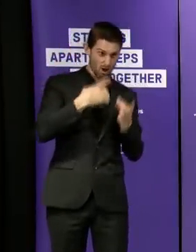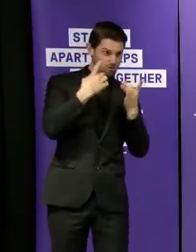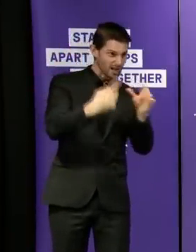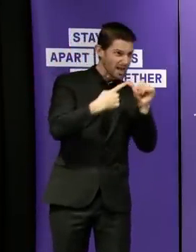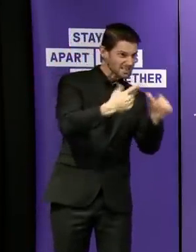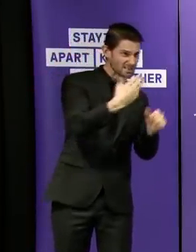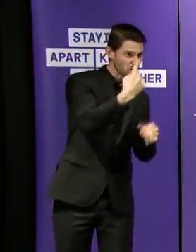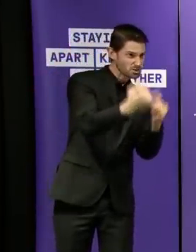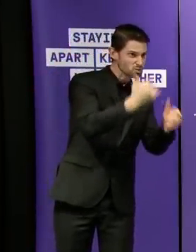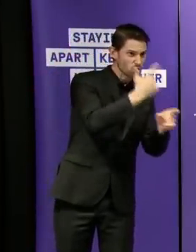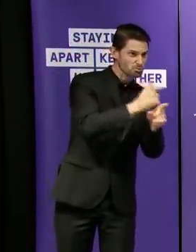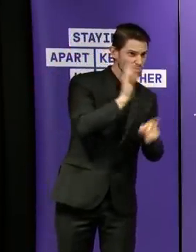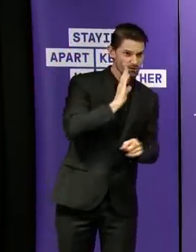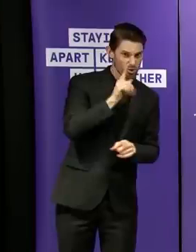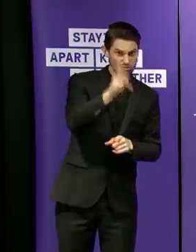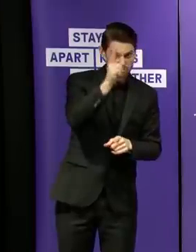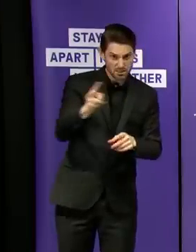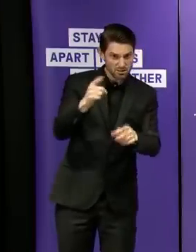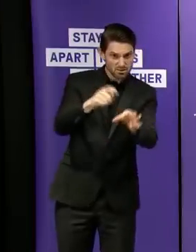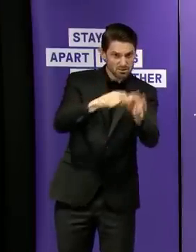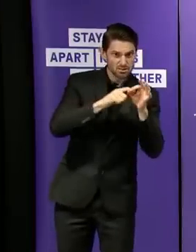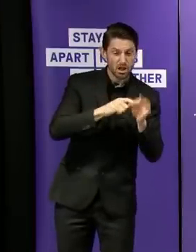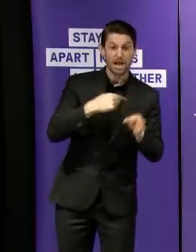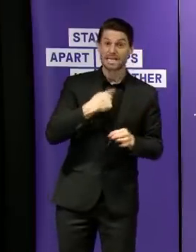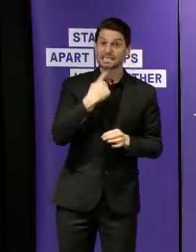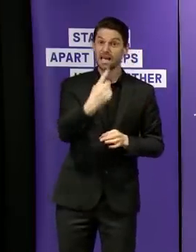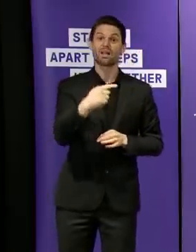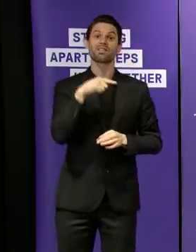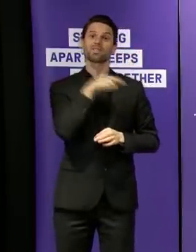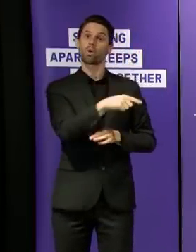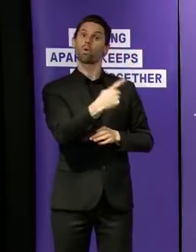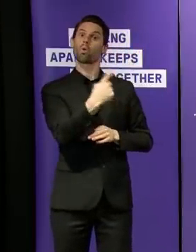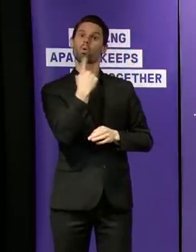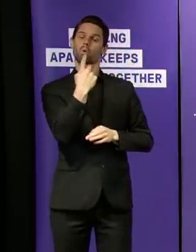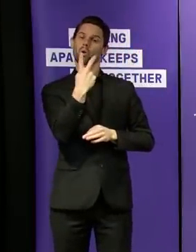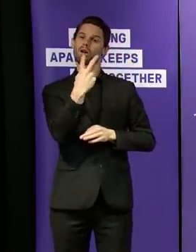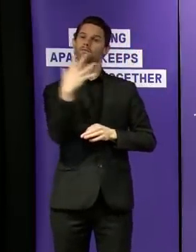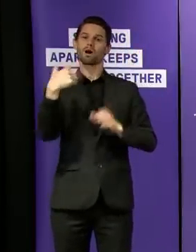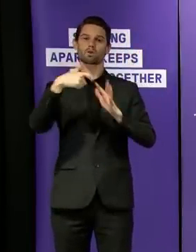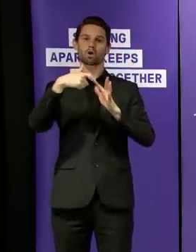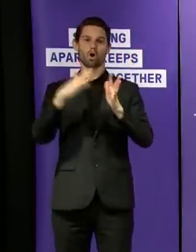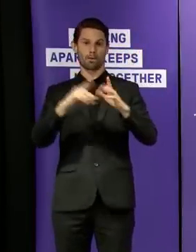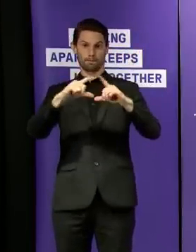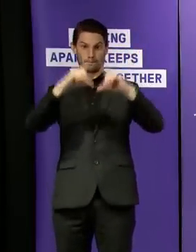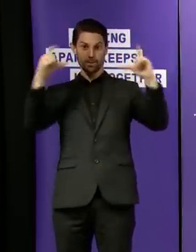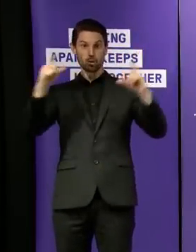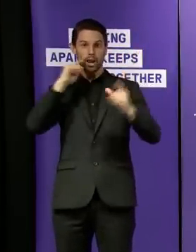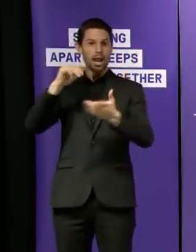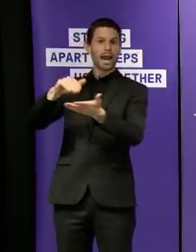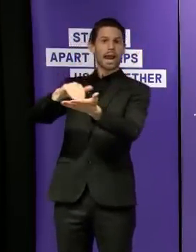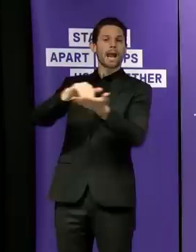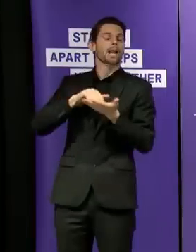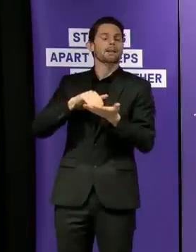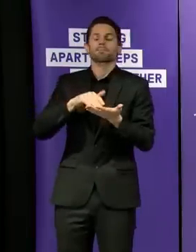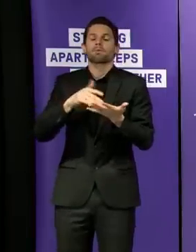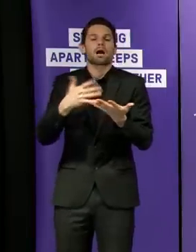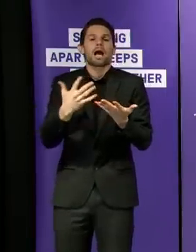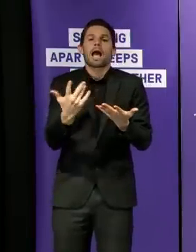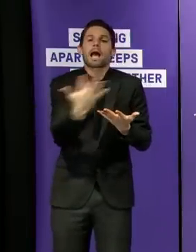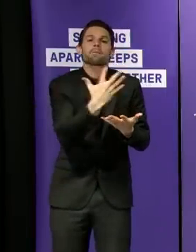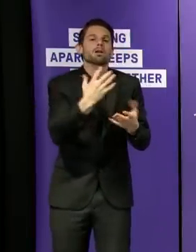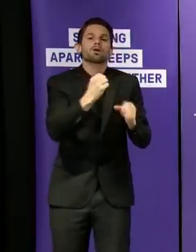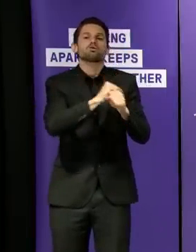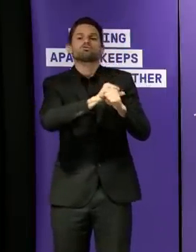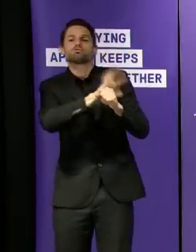dealt with that off the top, where I said to you that I can't attribute to that one measure a percentage public health dividend. It's a package of